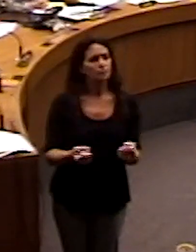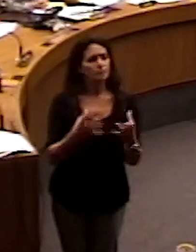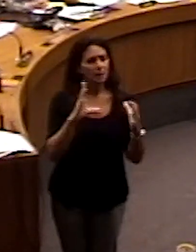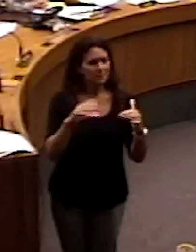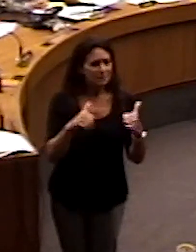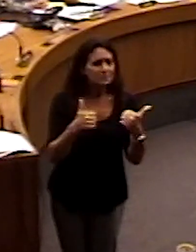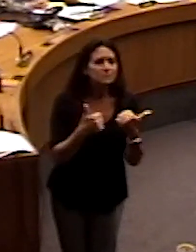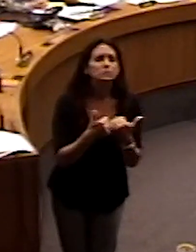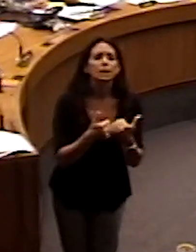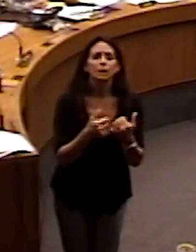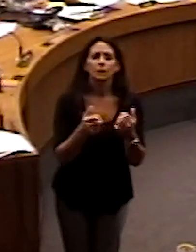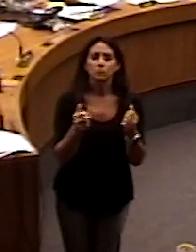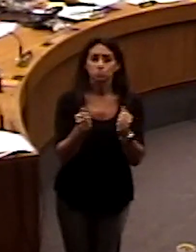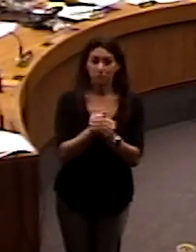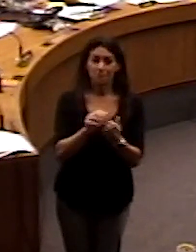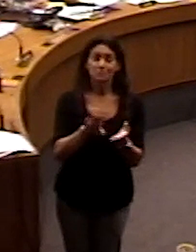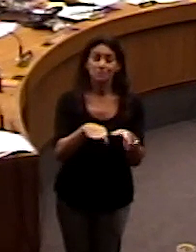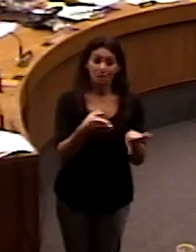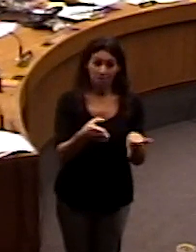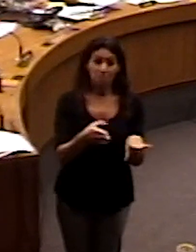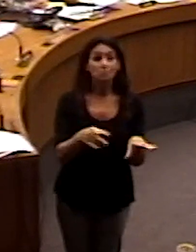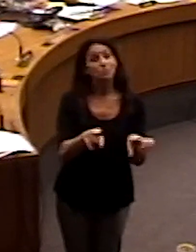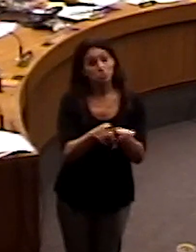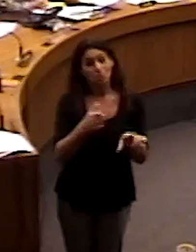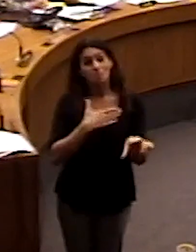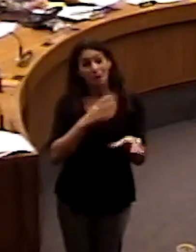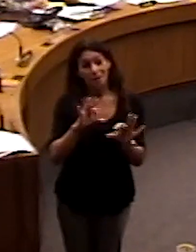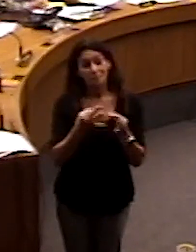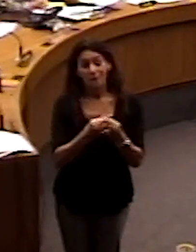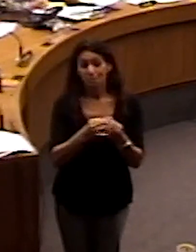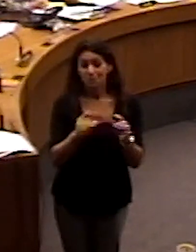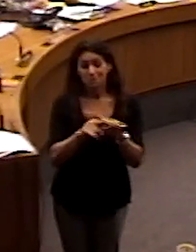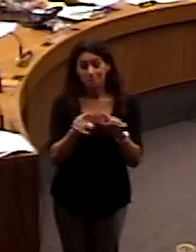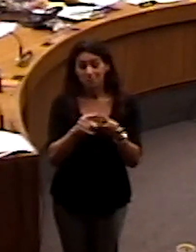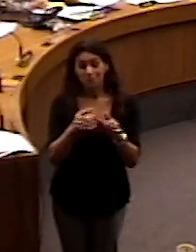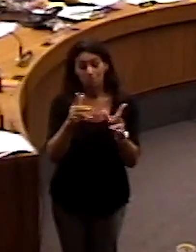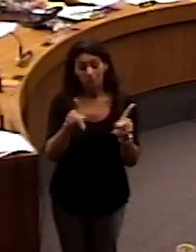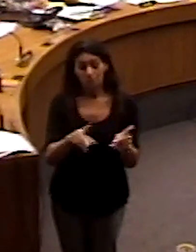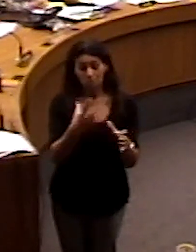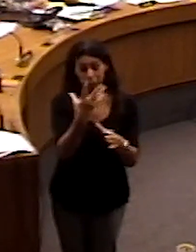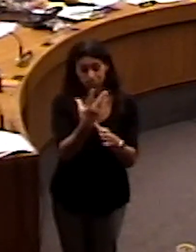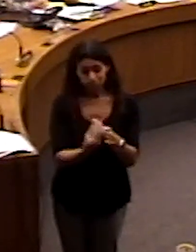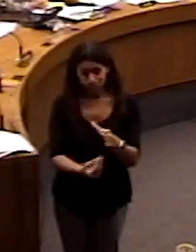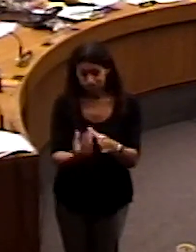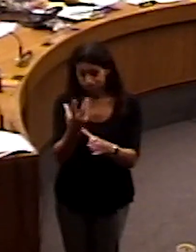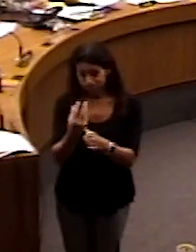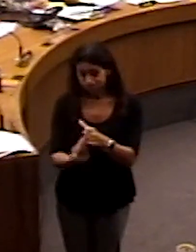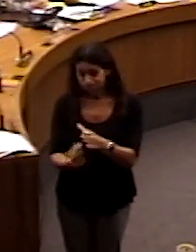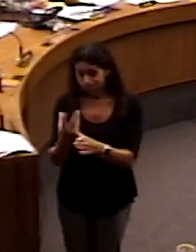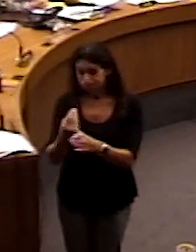deaths in my family in all different levels. I know how important it is to